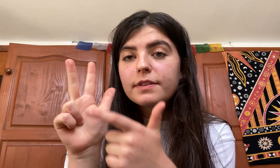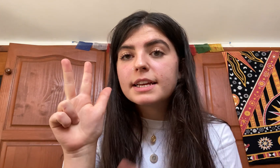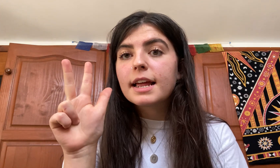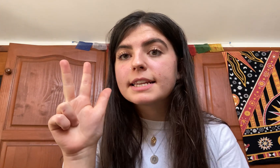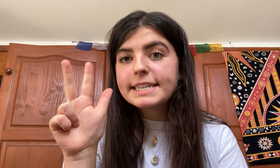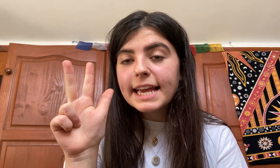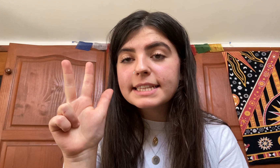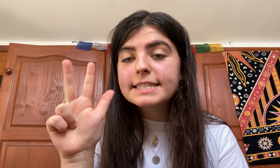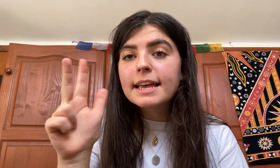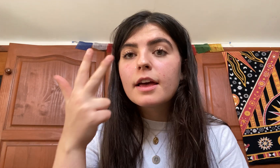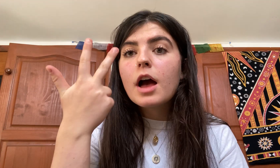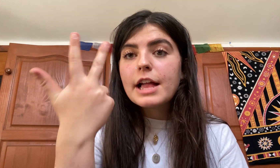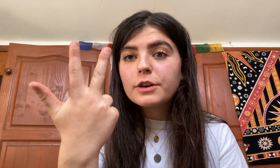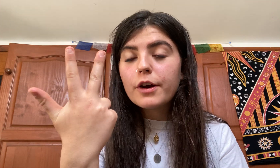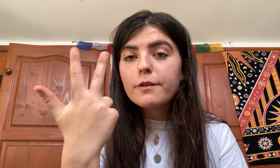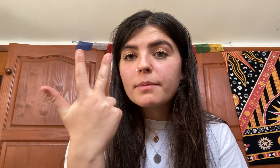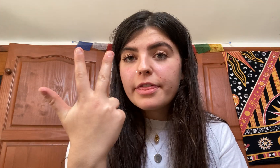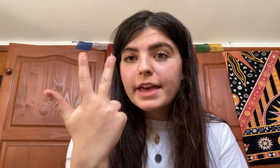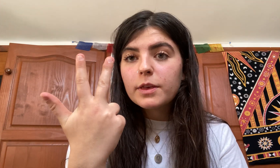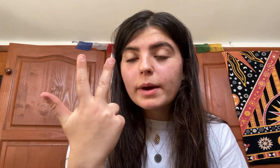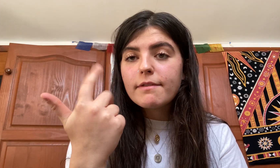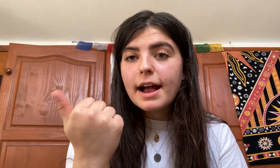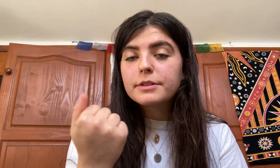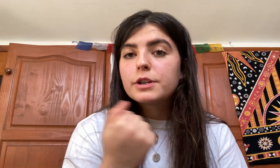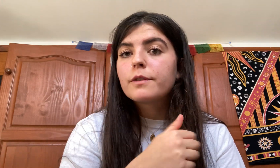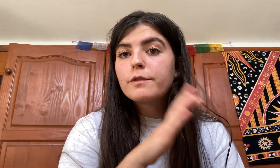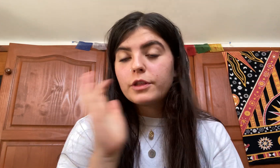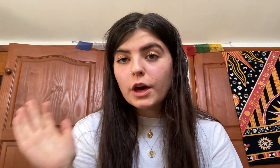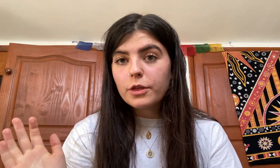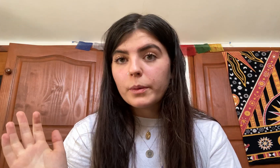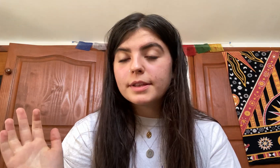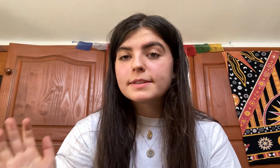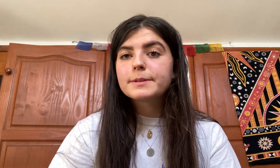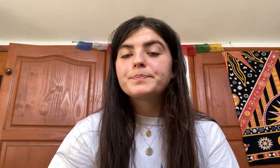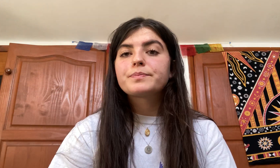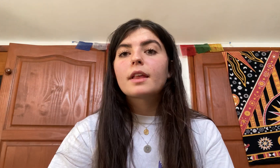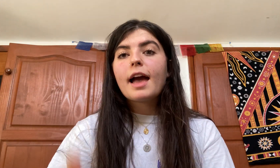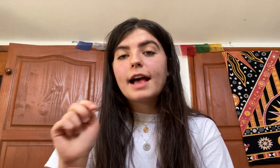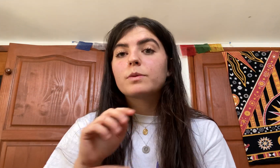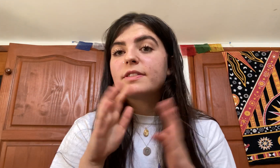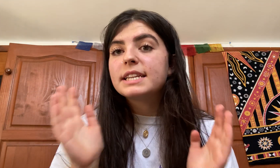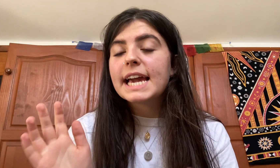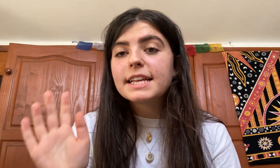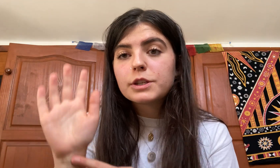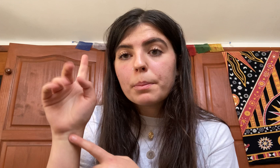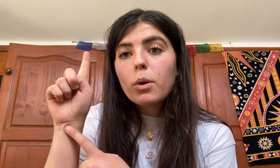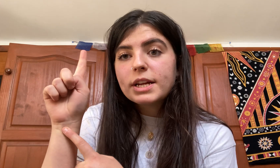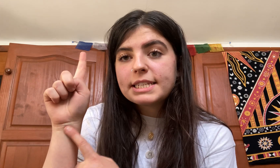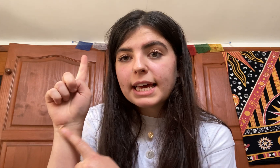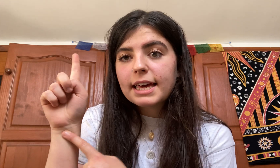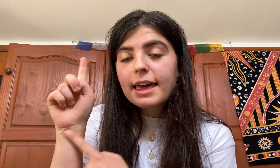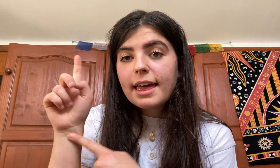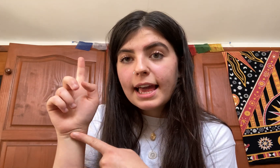the dates, and you go from this way round for the other ones. As with the dates, you're pointing